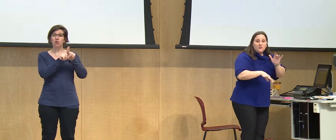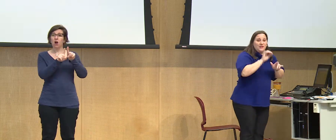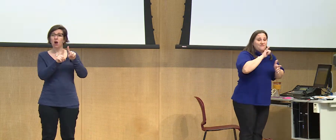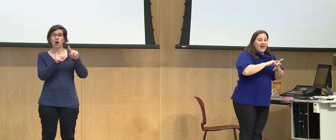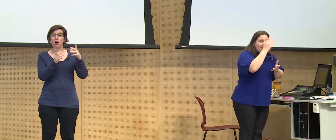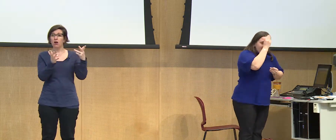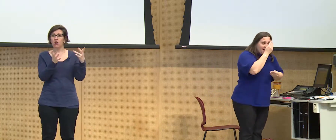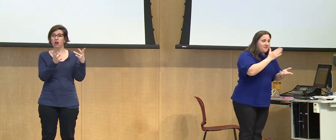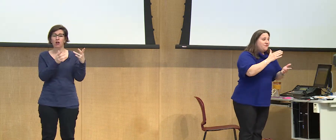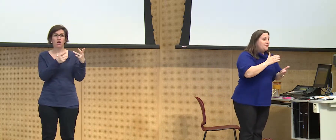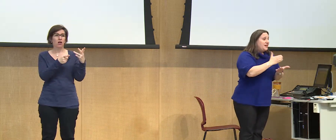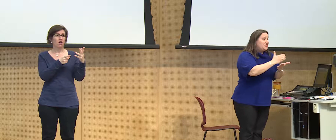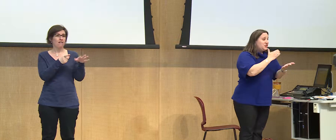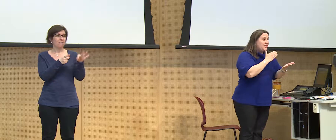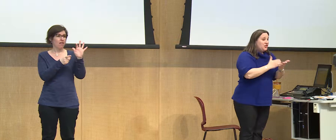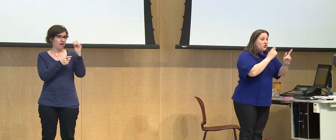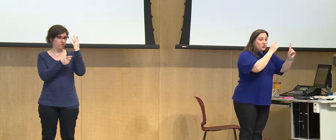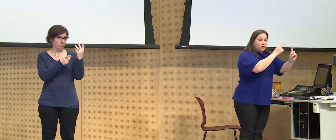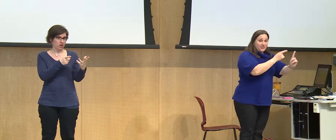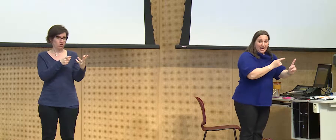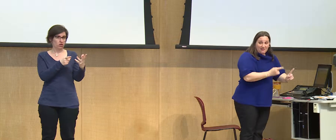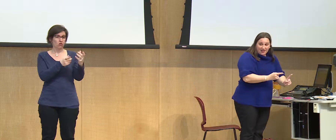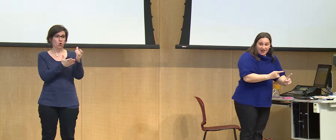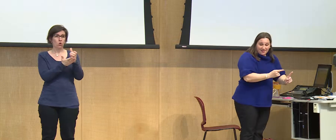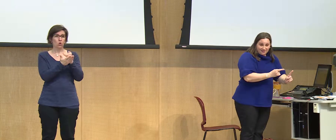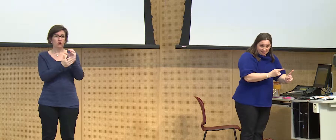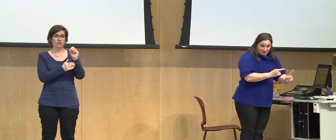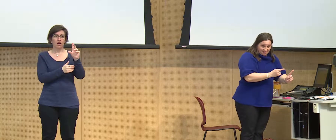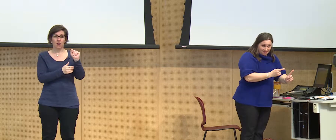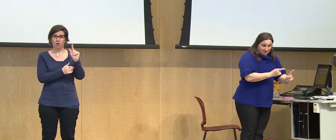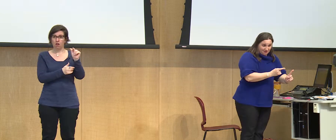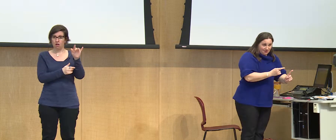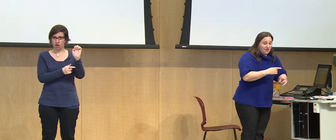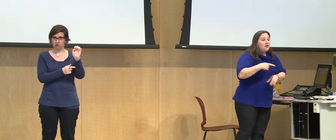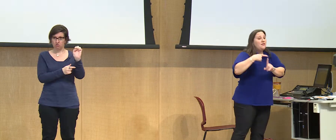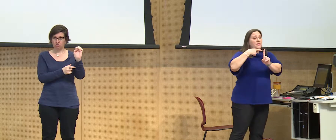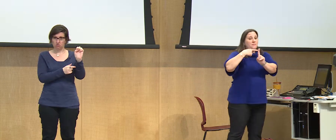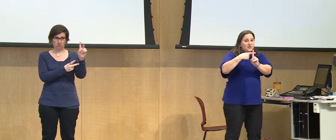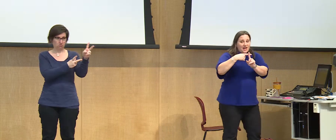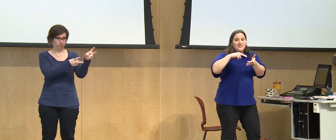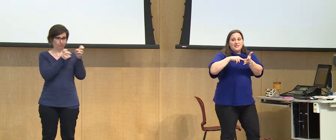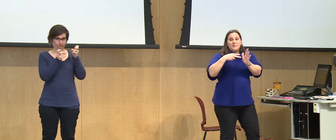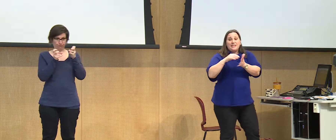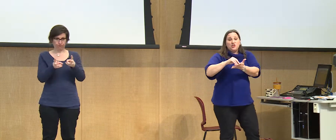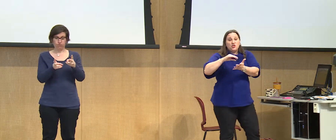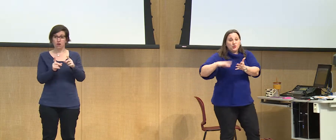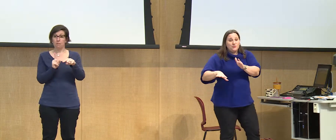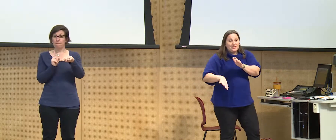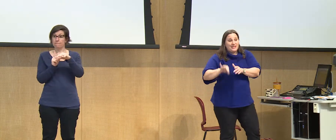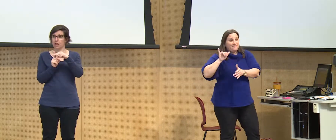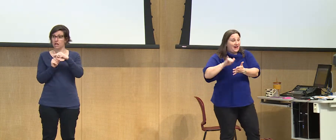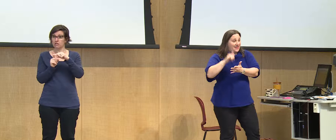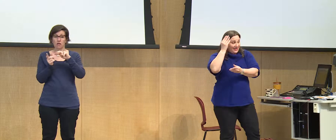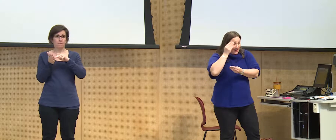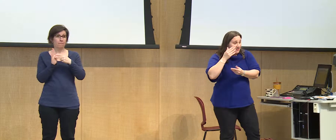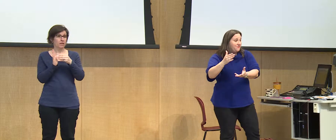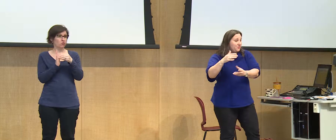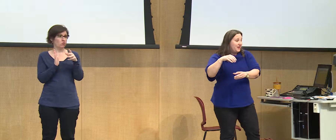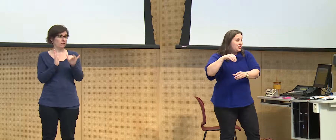can find that information in your course outline. The plus means students can find that